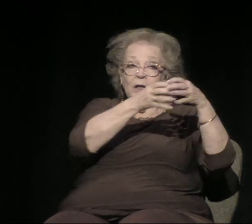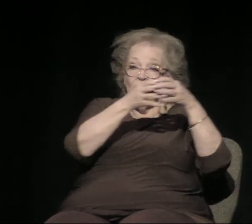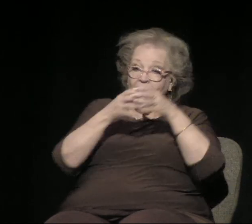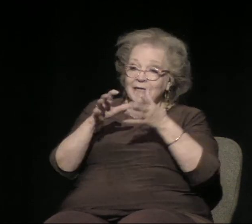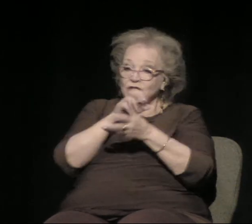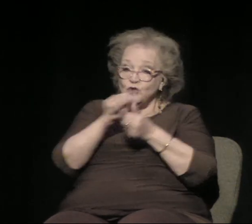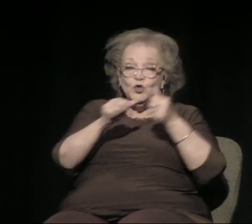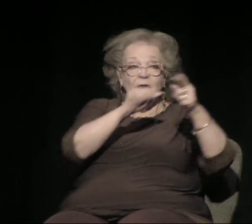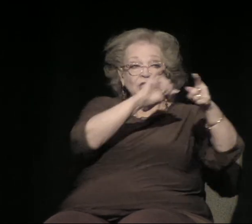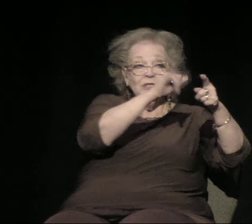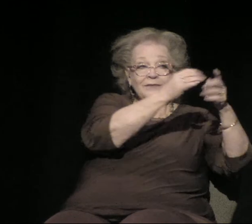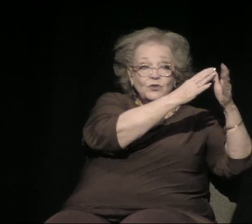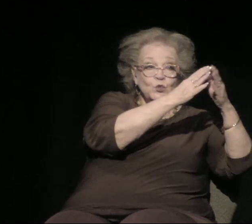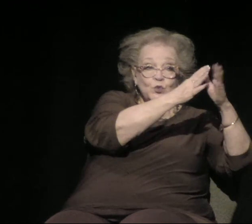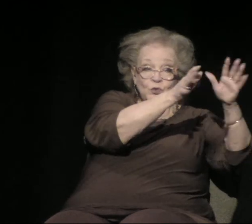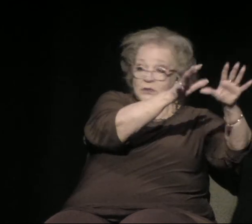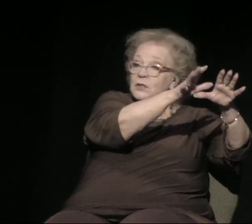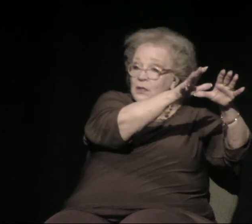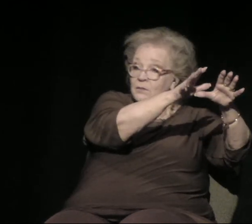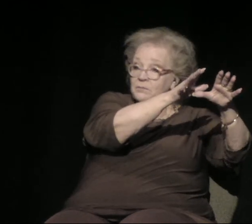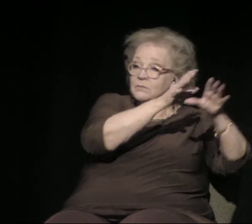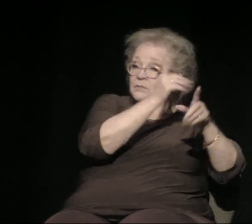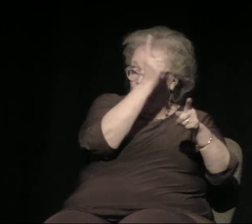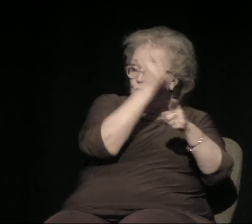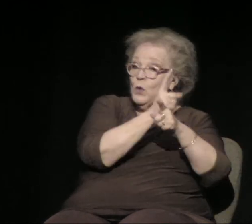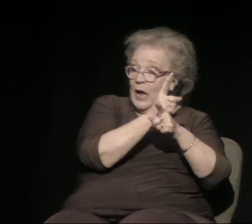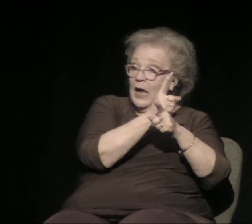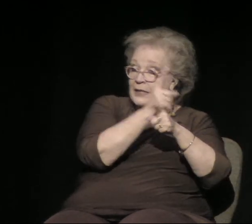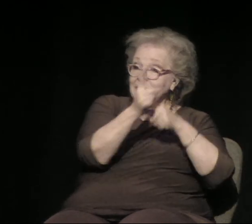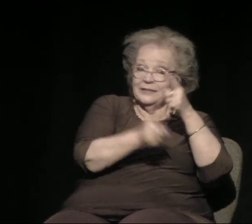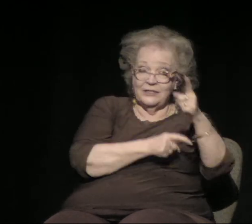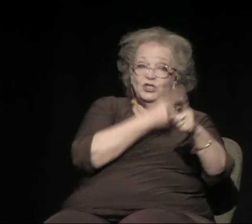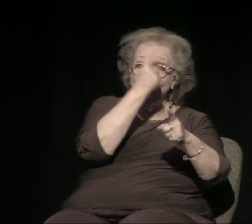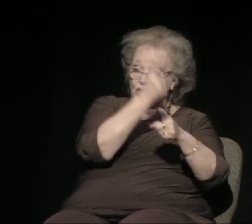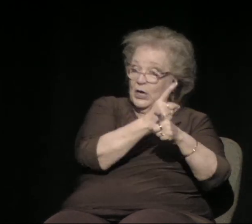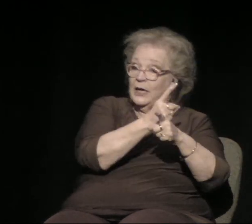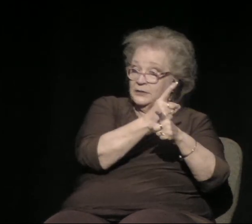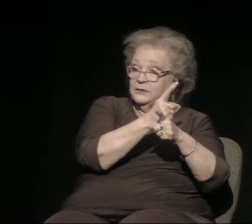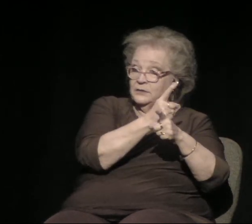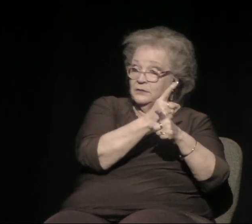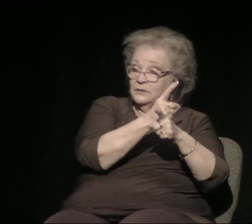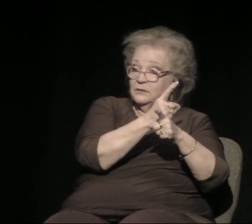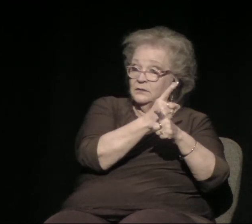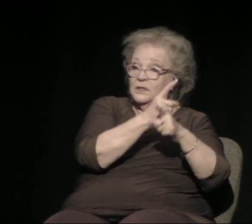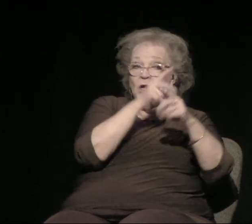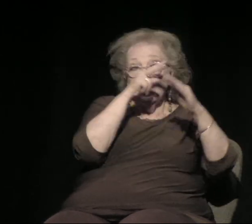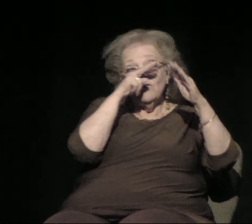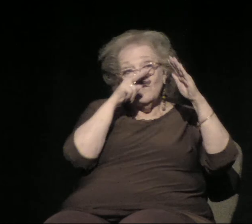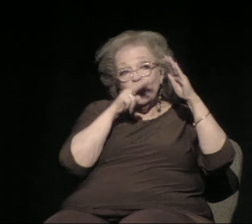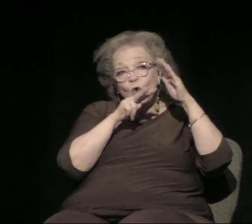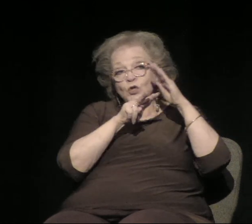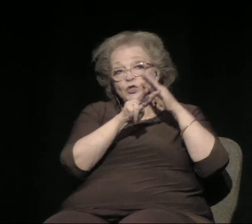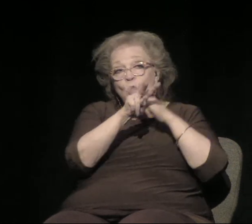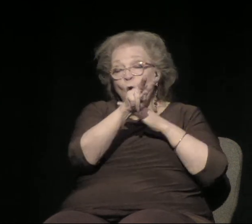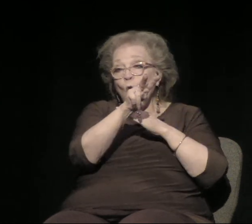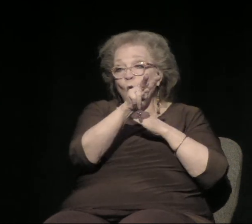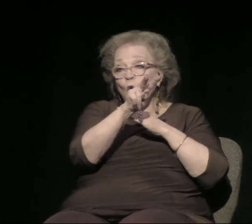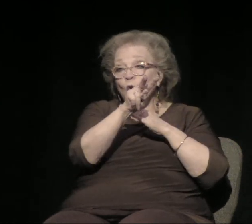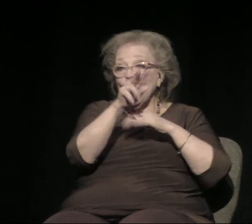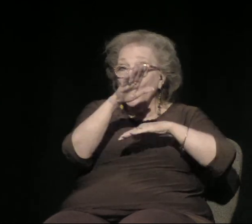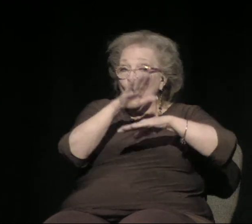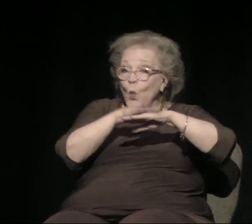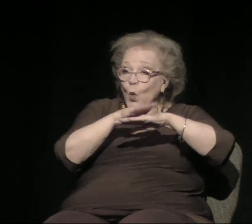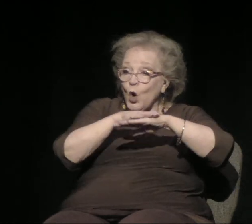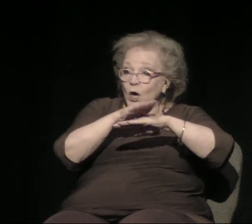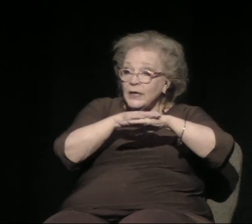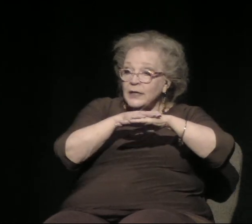Jerusalem were right and just and were foretold as a warning to them. They were promised in